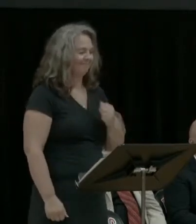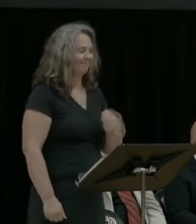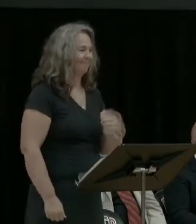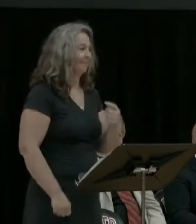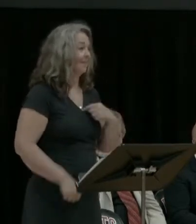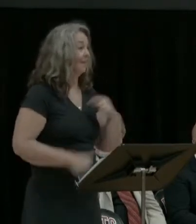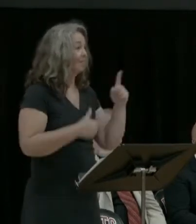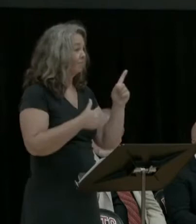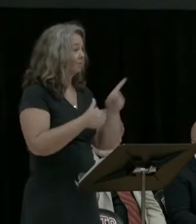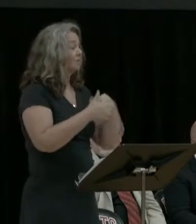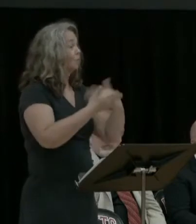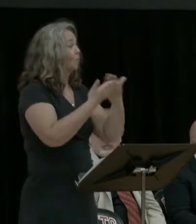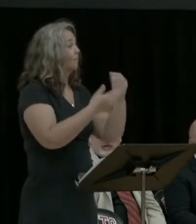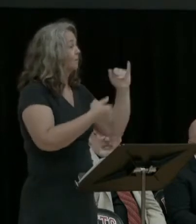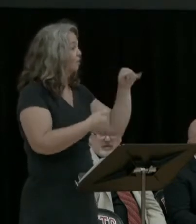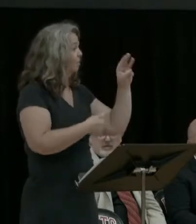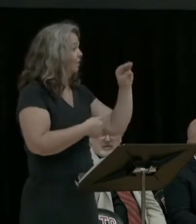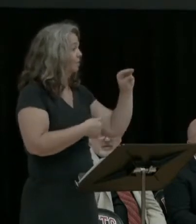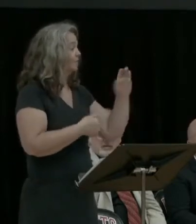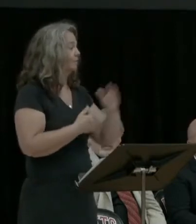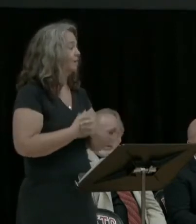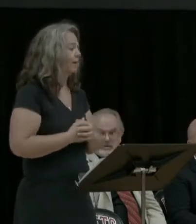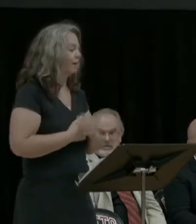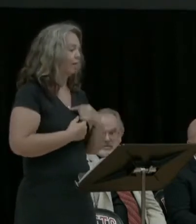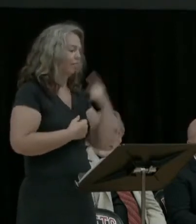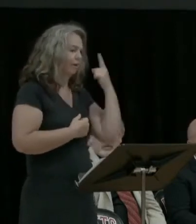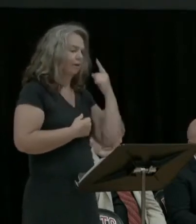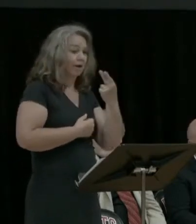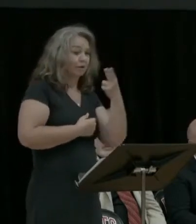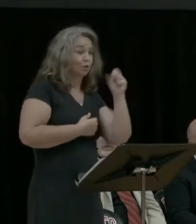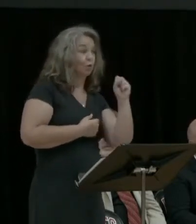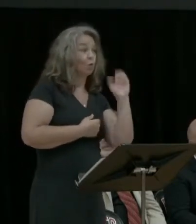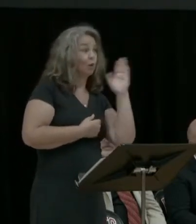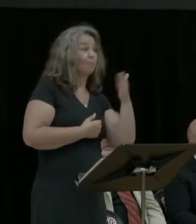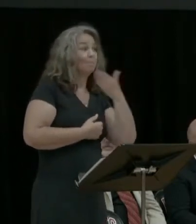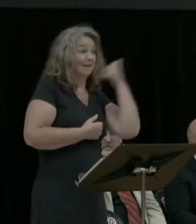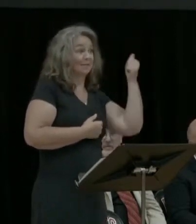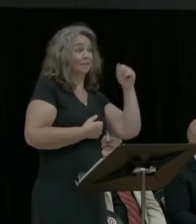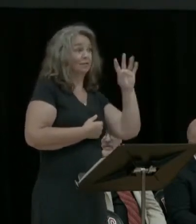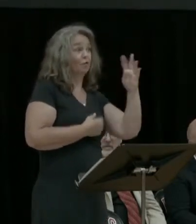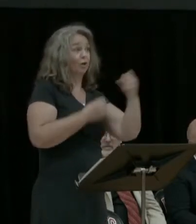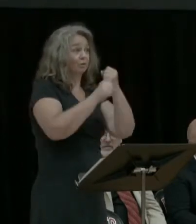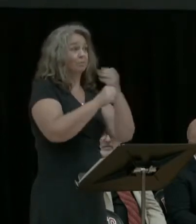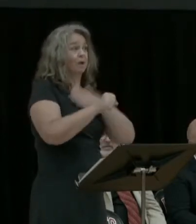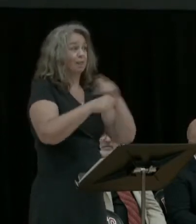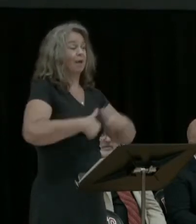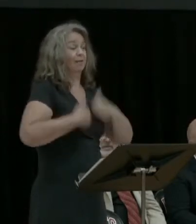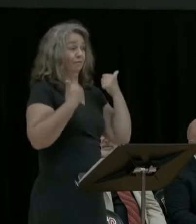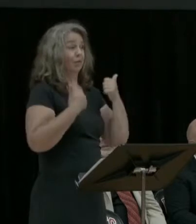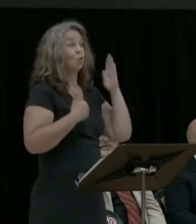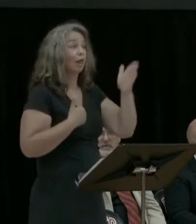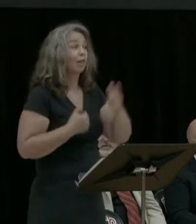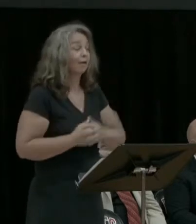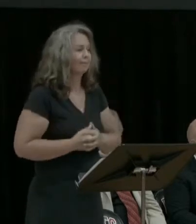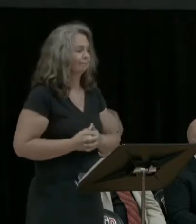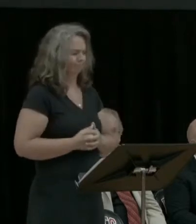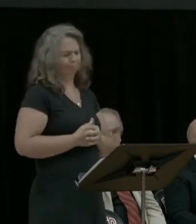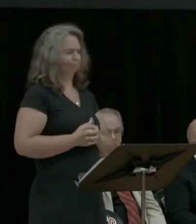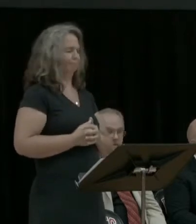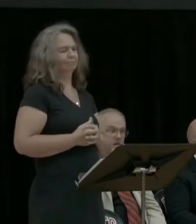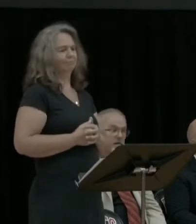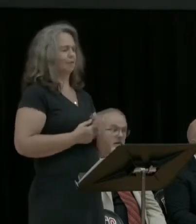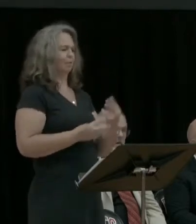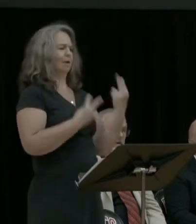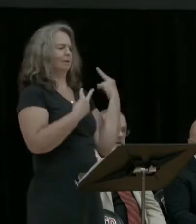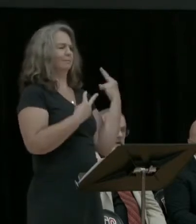When I first came to John Marshall, I was under the impression that high school would be the best 4 years of my life. And although I, like many of